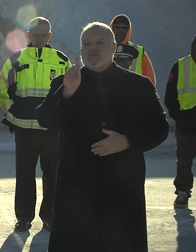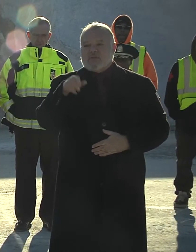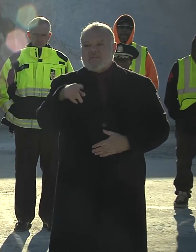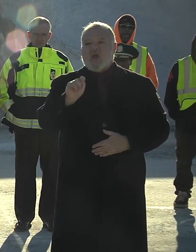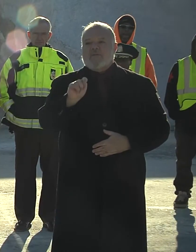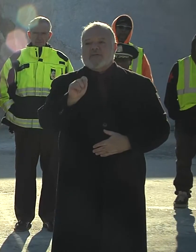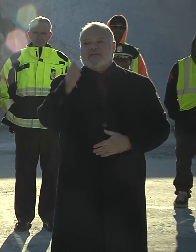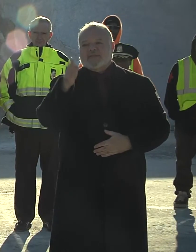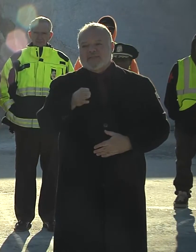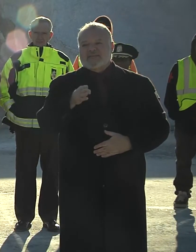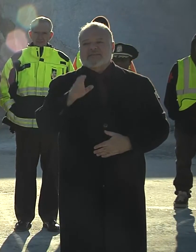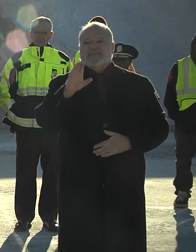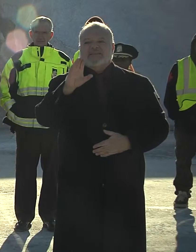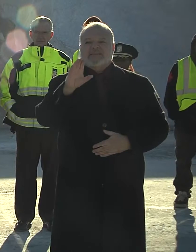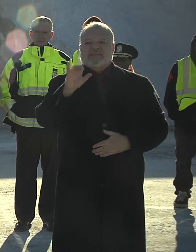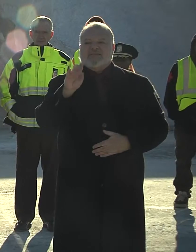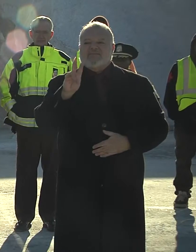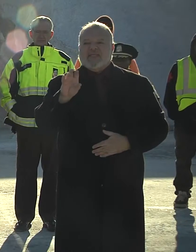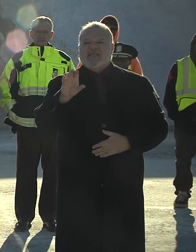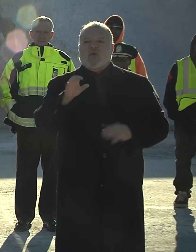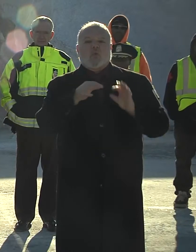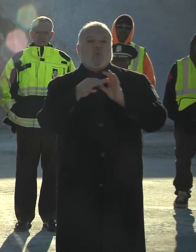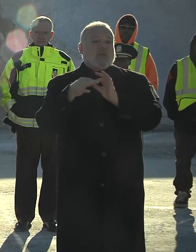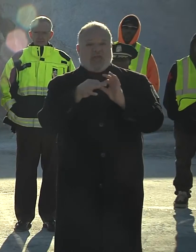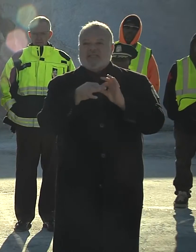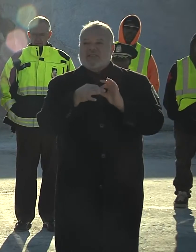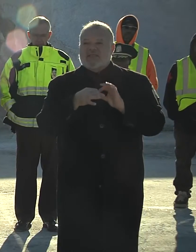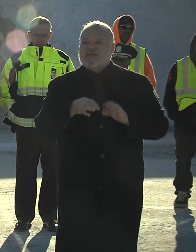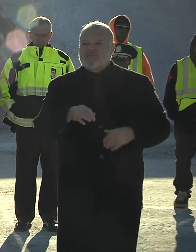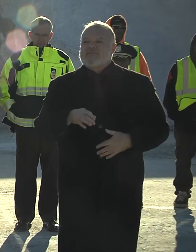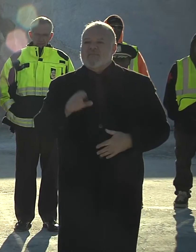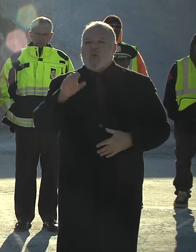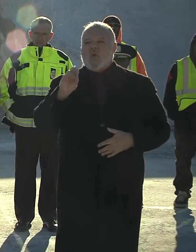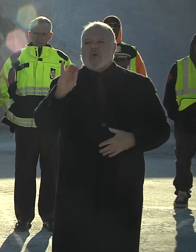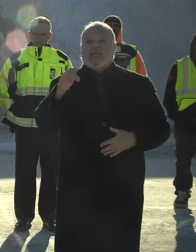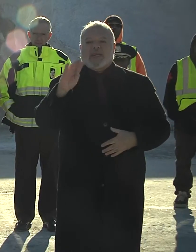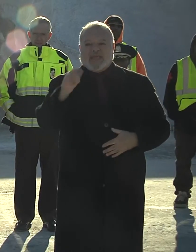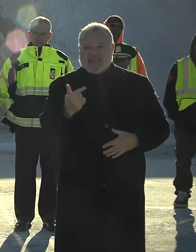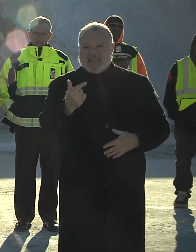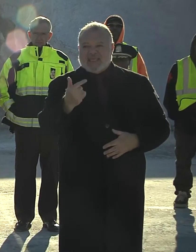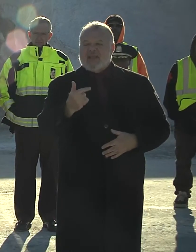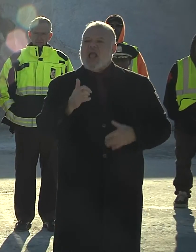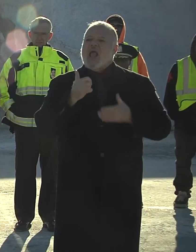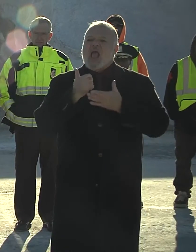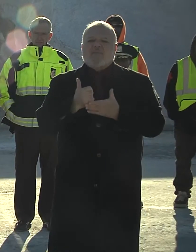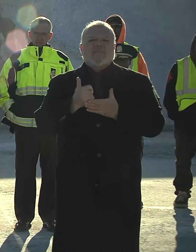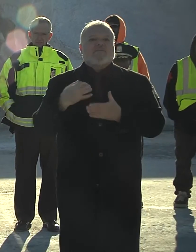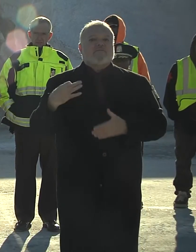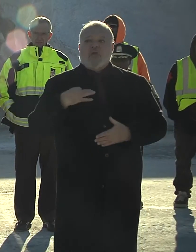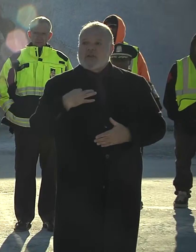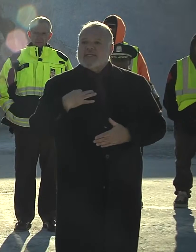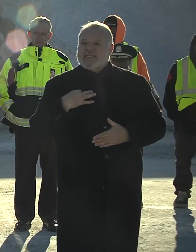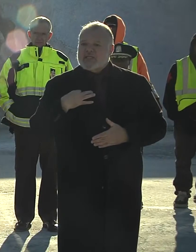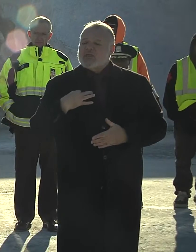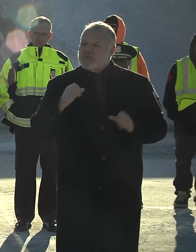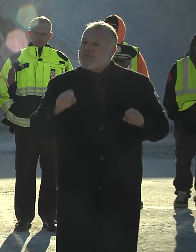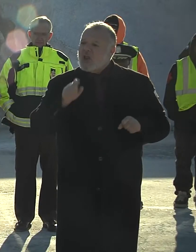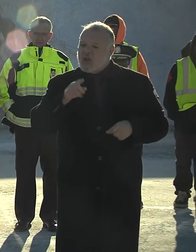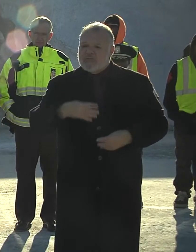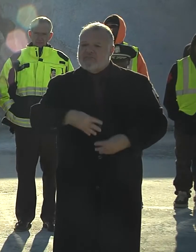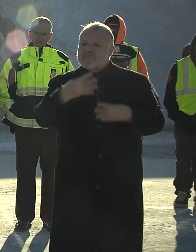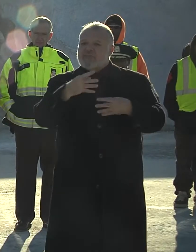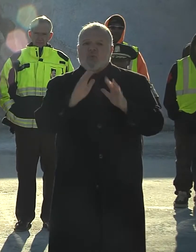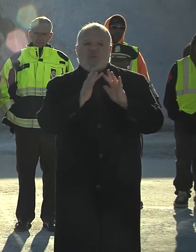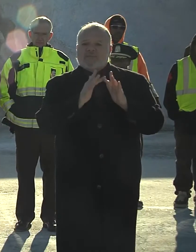boston.gov/departments/civic-organizing. Lastly, Boston residents can find physical copies of the Winter Preparedness Guide at your local